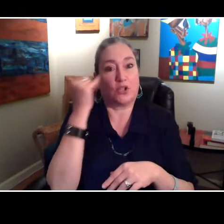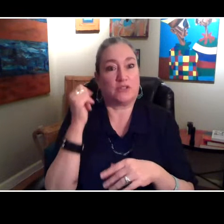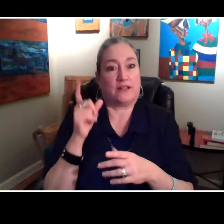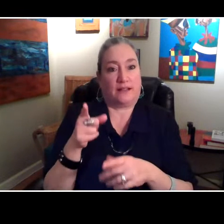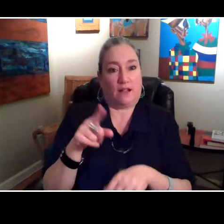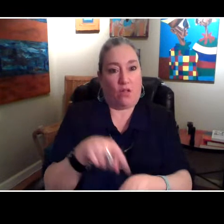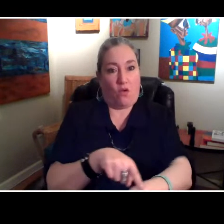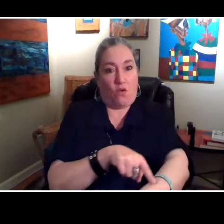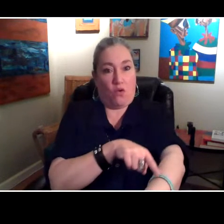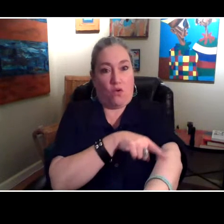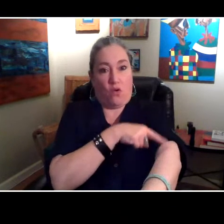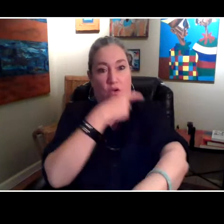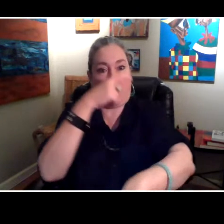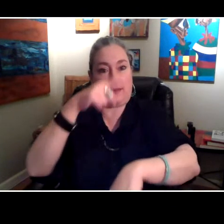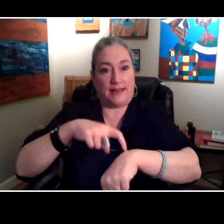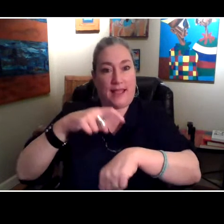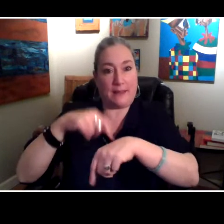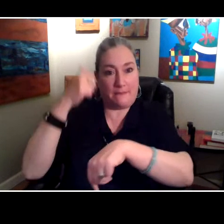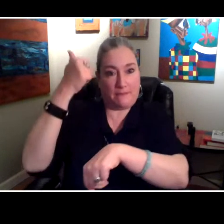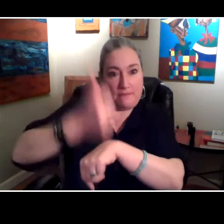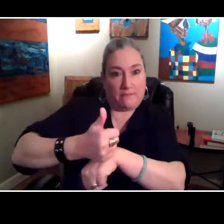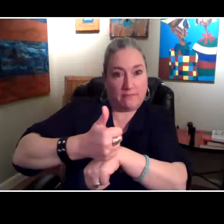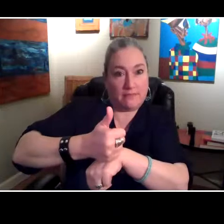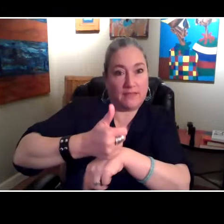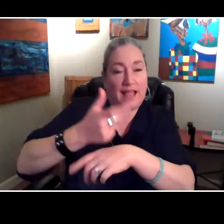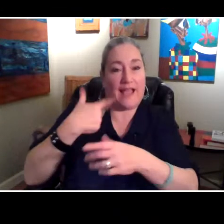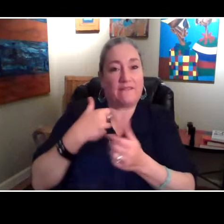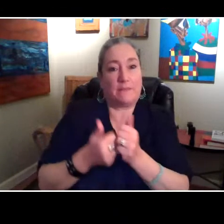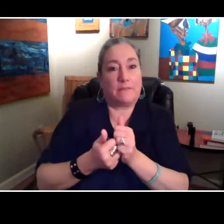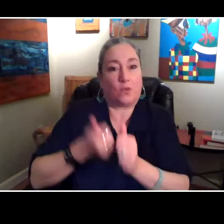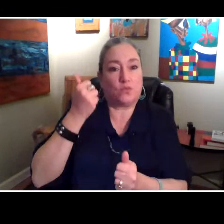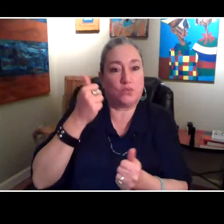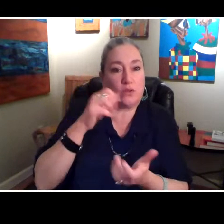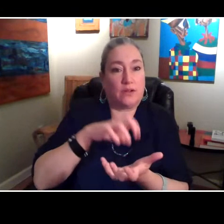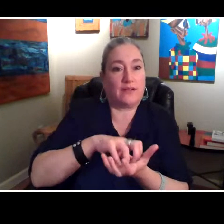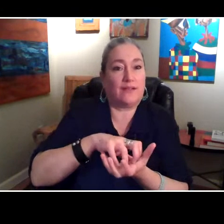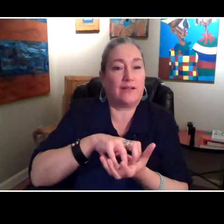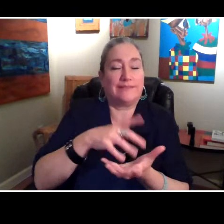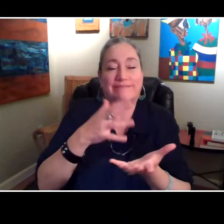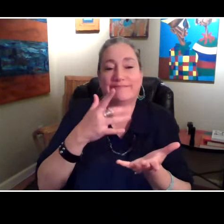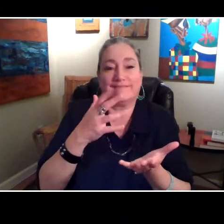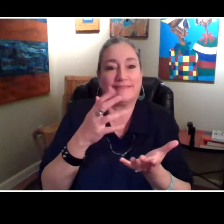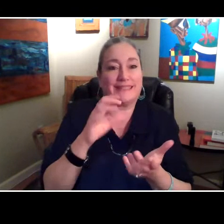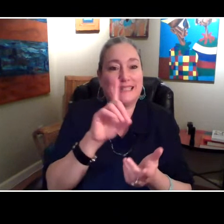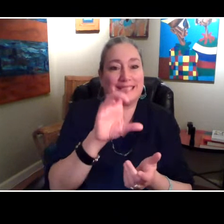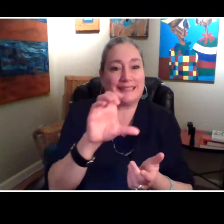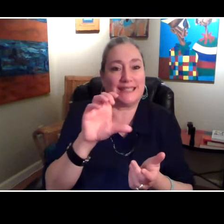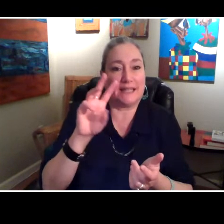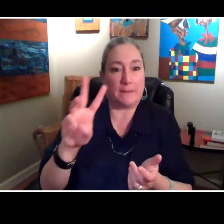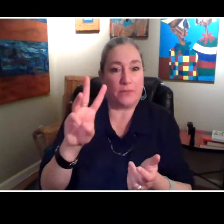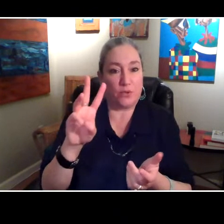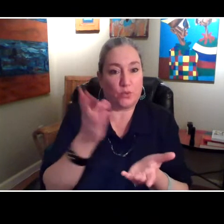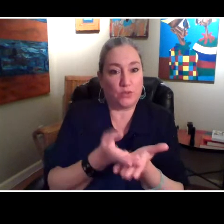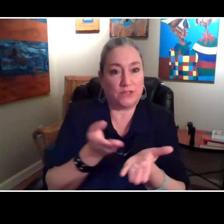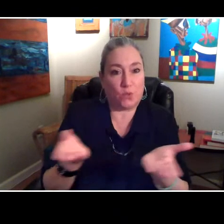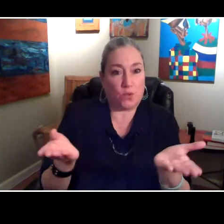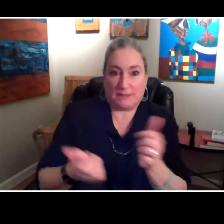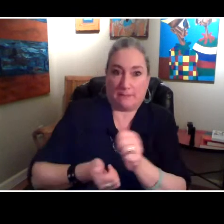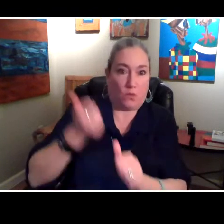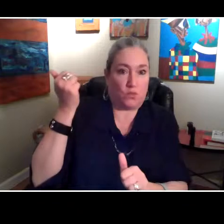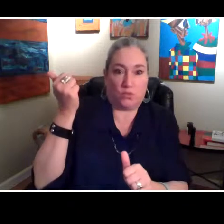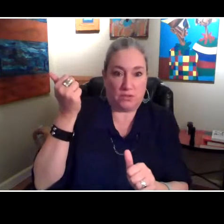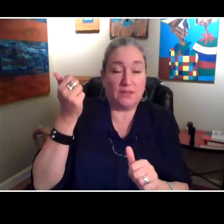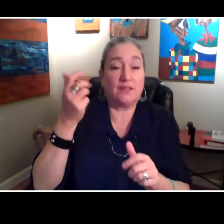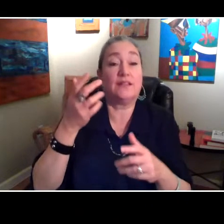I purposefully chose the School for the Deaf because of the long-standing history and